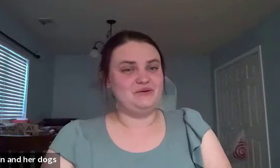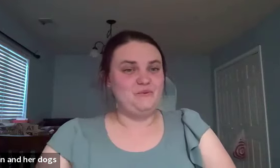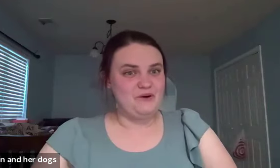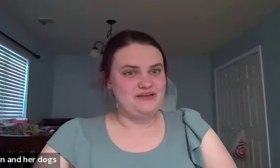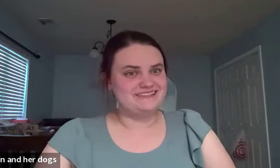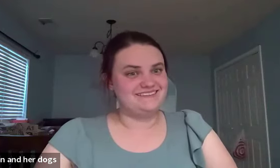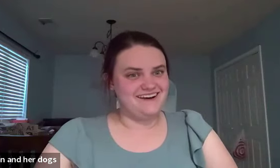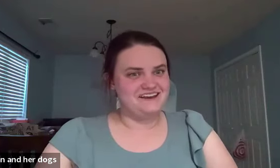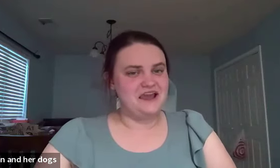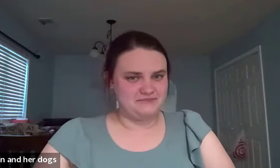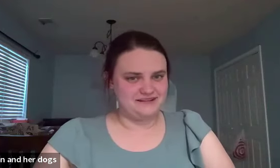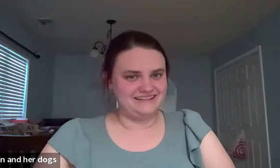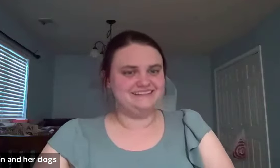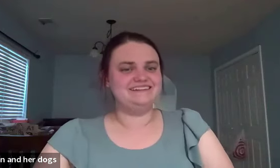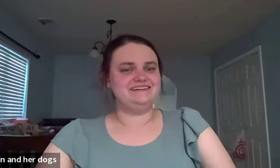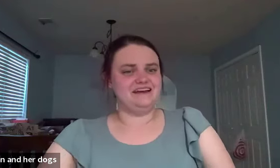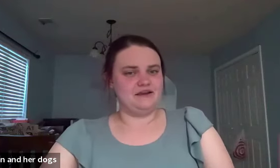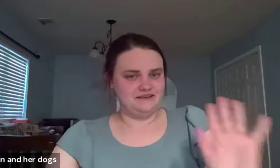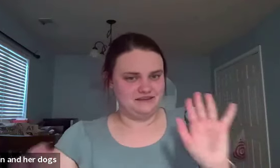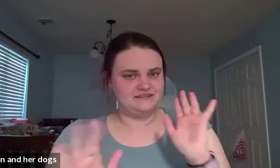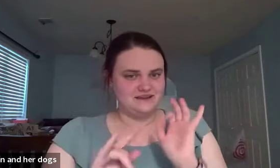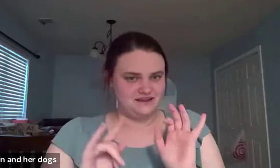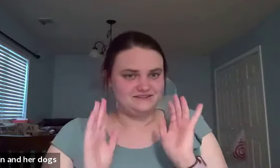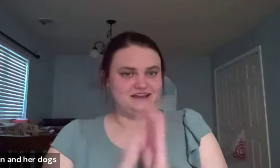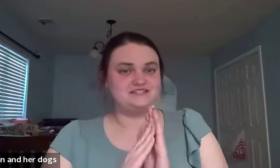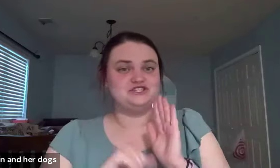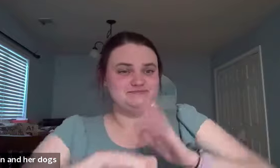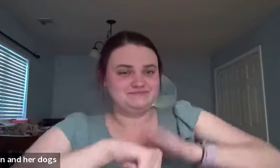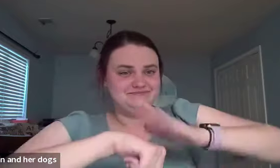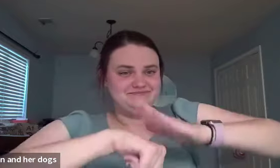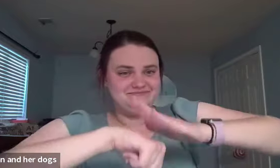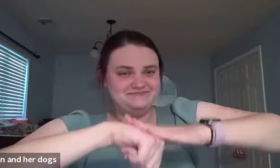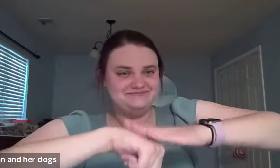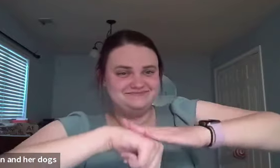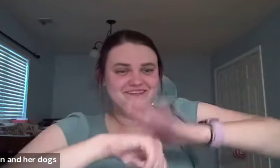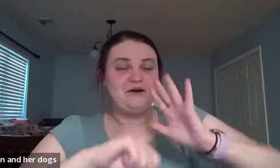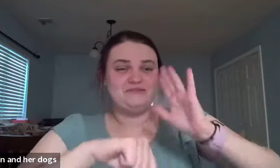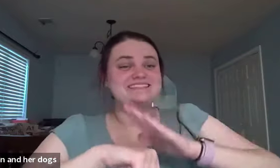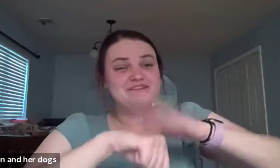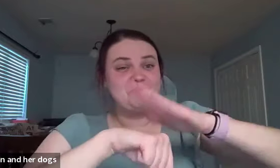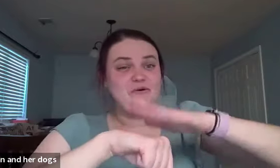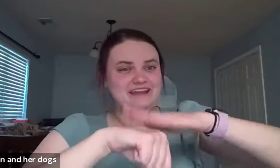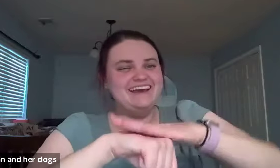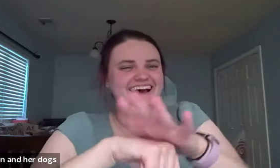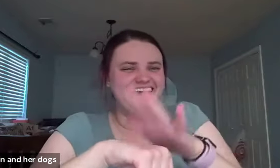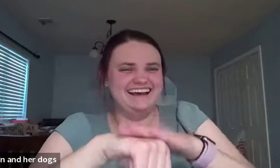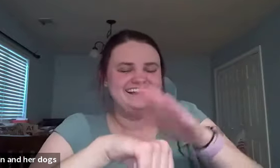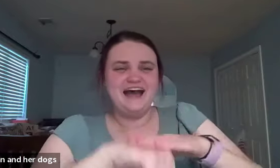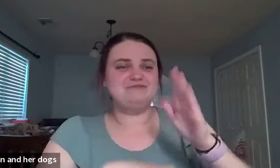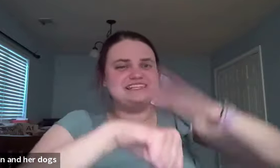like, whoa, that's a lot happening in the signs. Okay. So just, oh, this is time for warning. I'm just